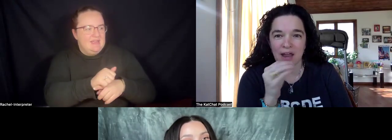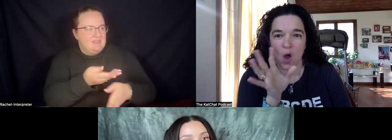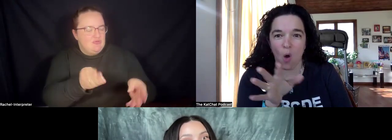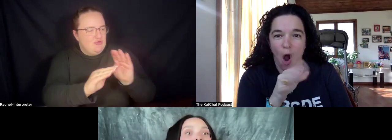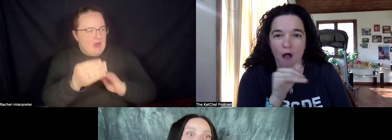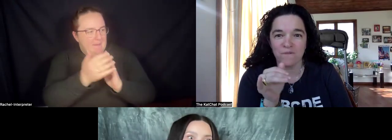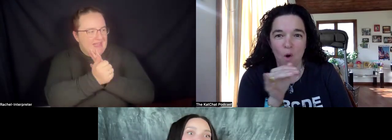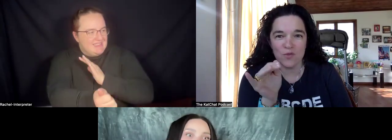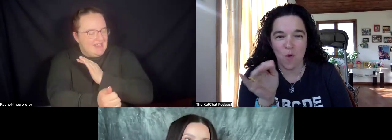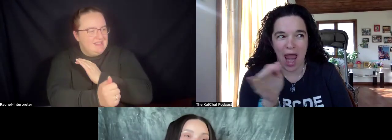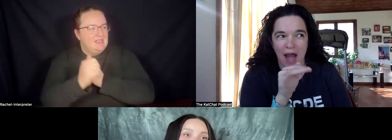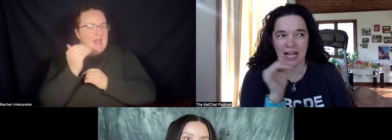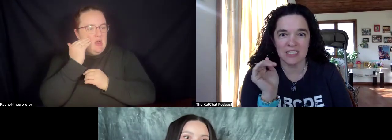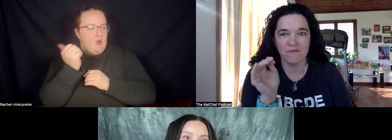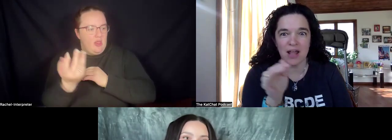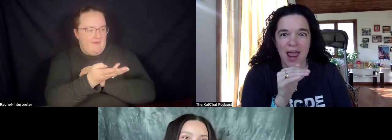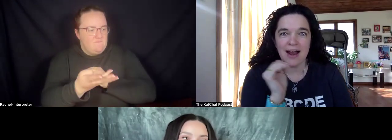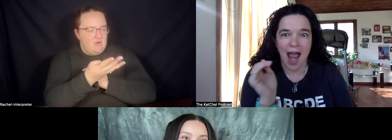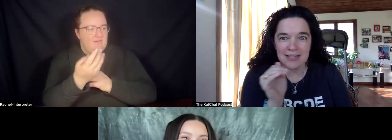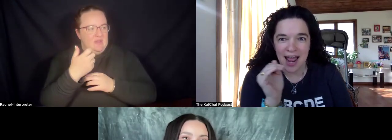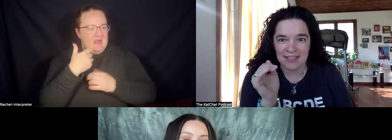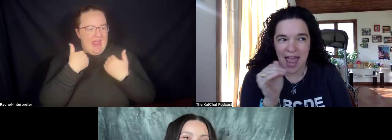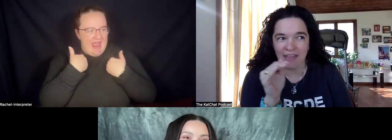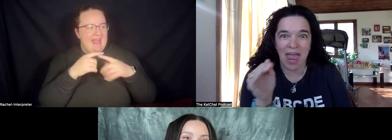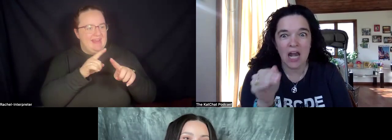skills? Because I know both you had like different